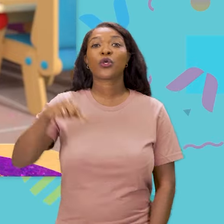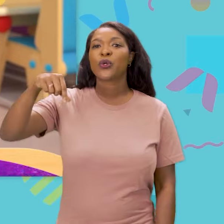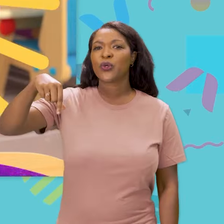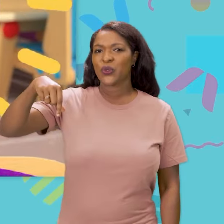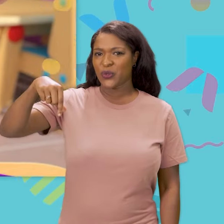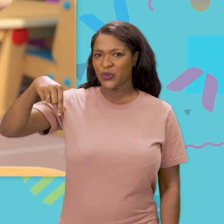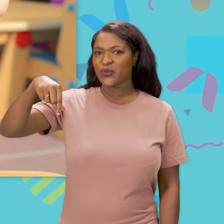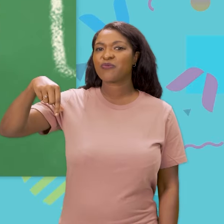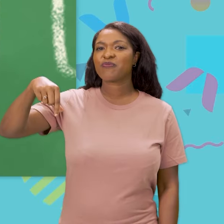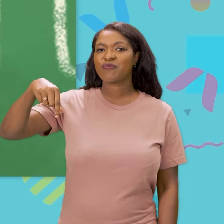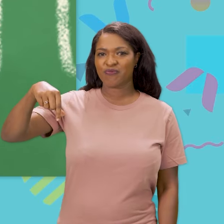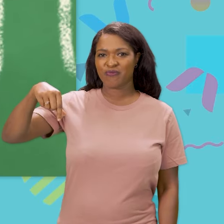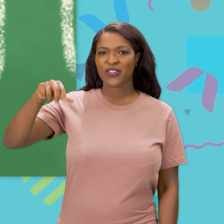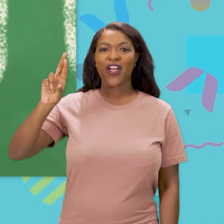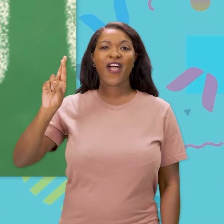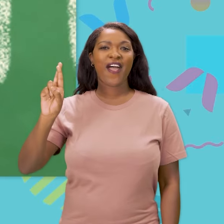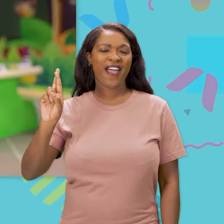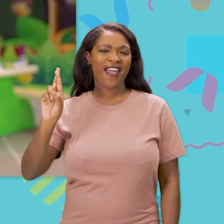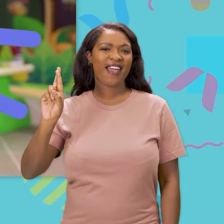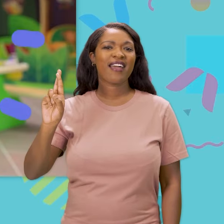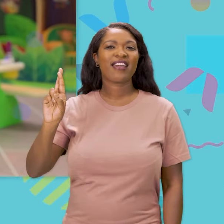Q, R,